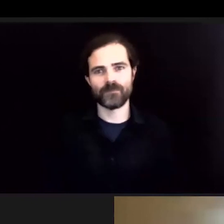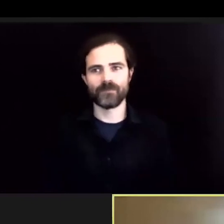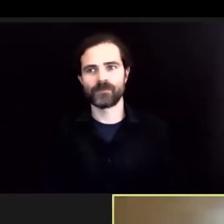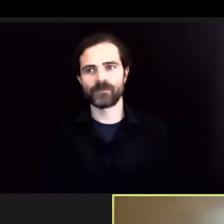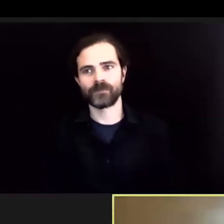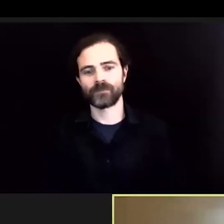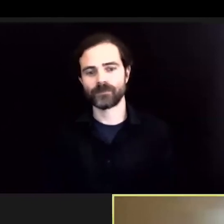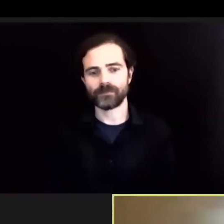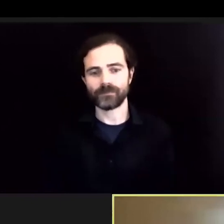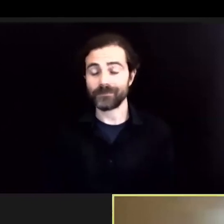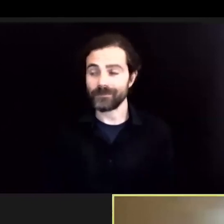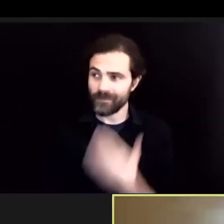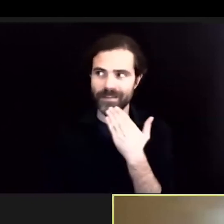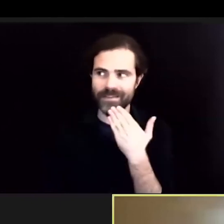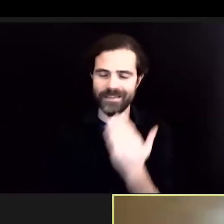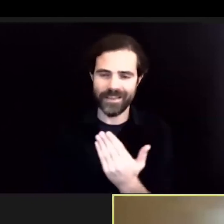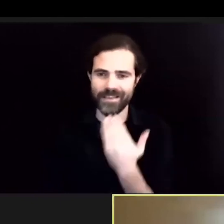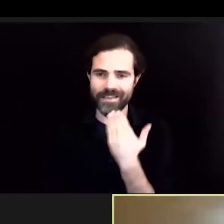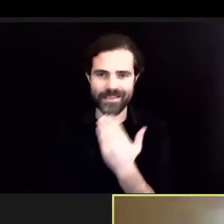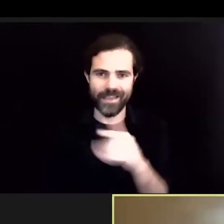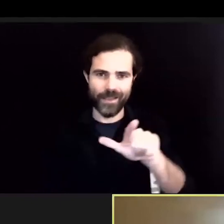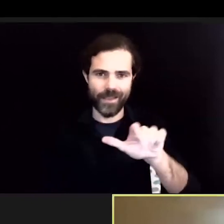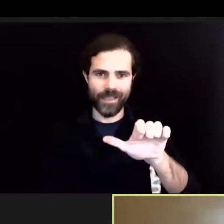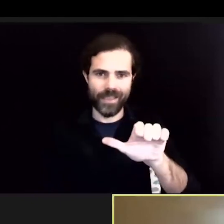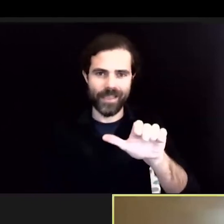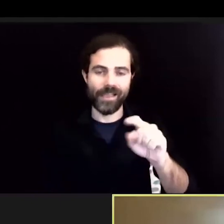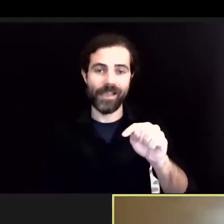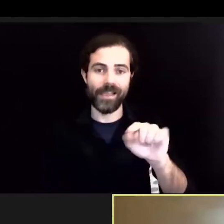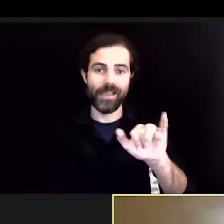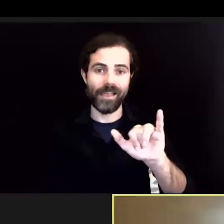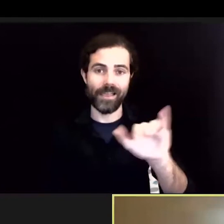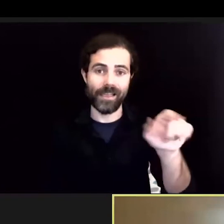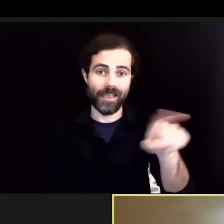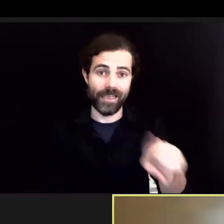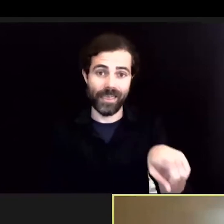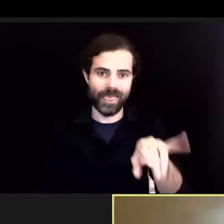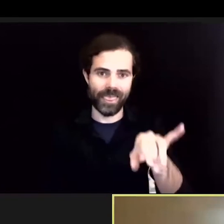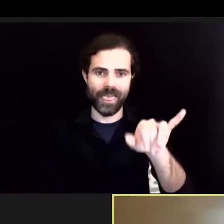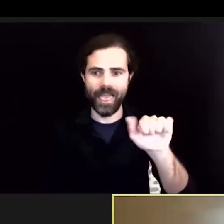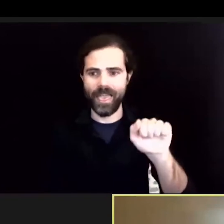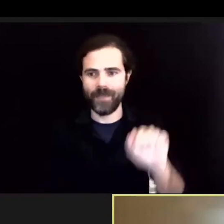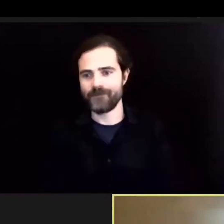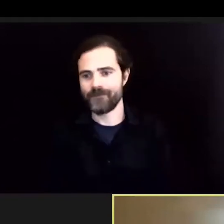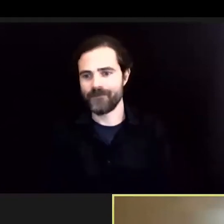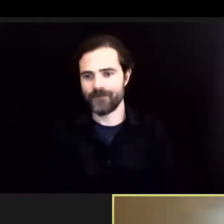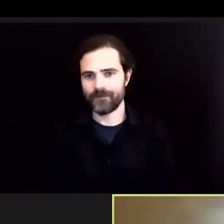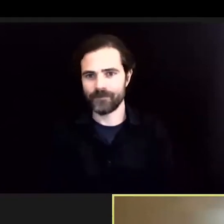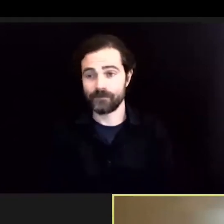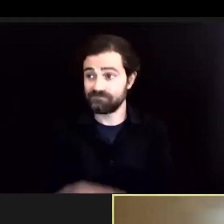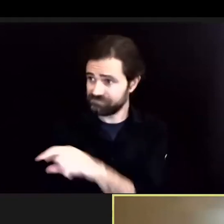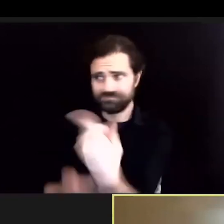Thank you, Leticia. For sure, your contribution is very important for the project. I think it's